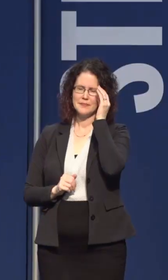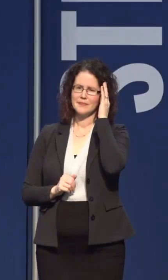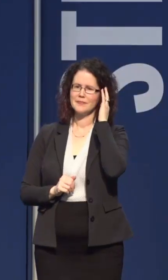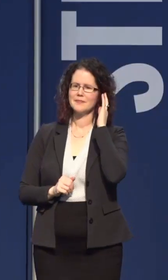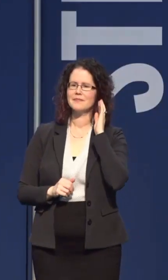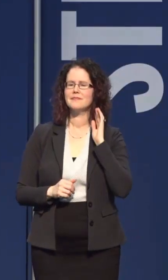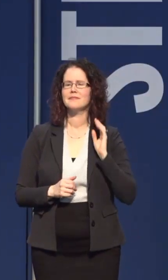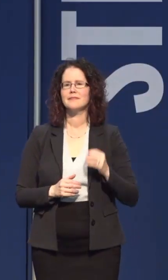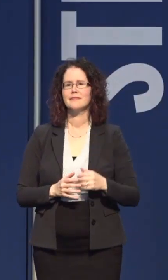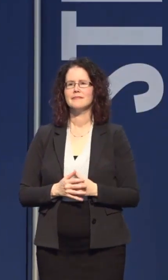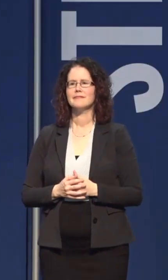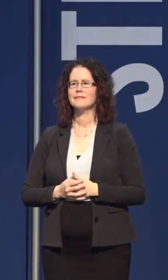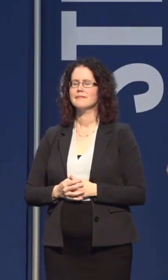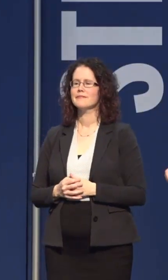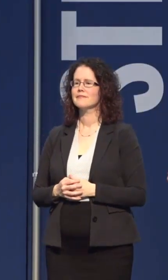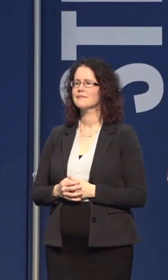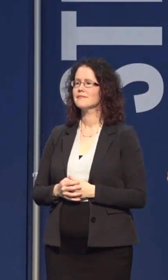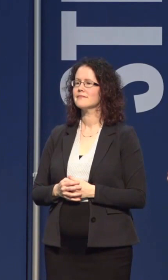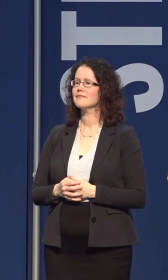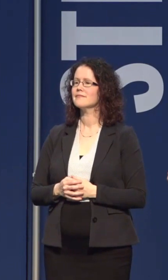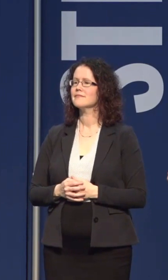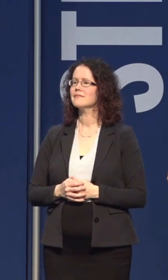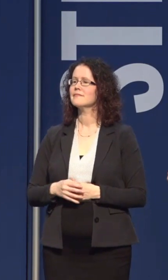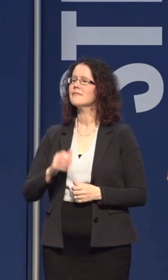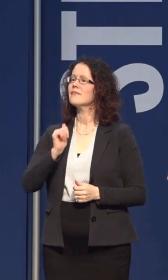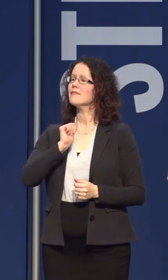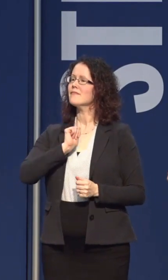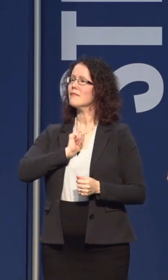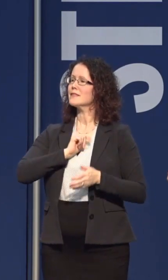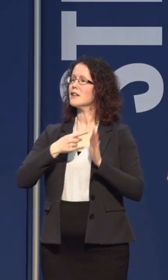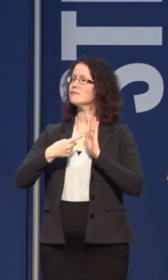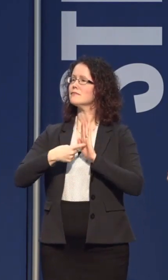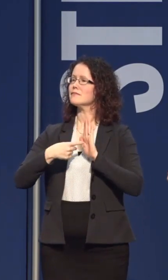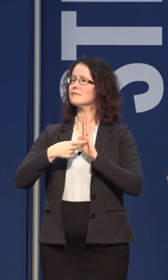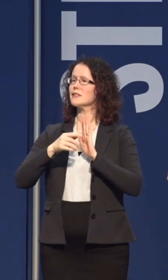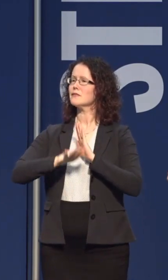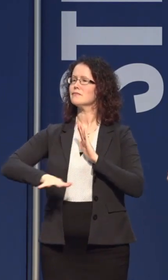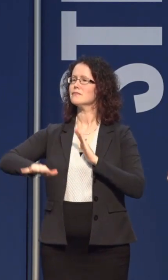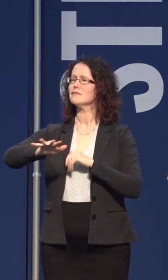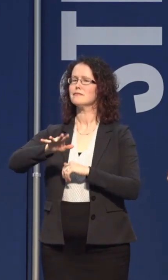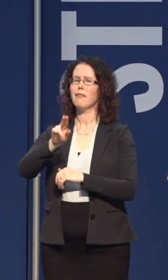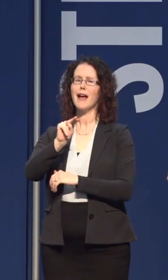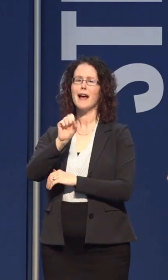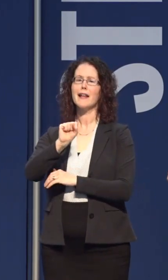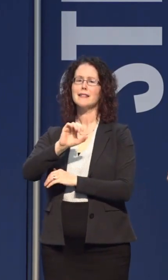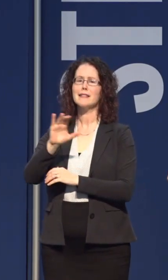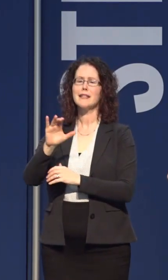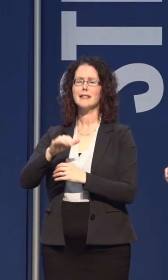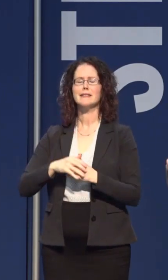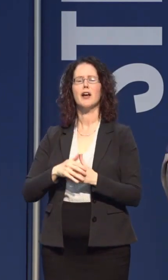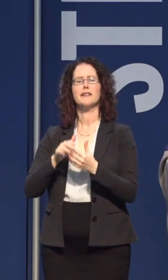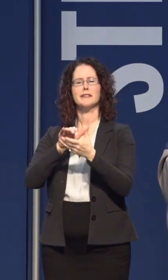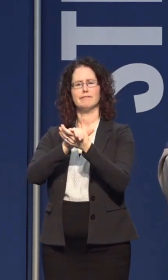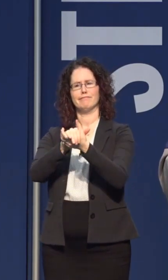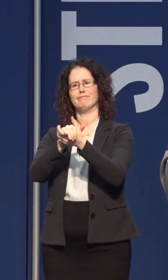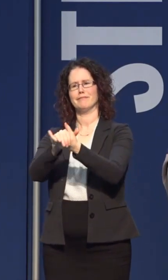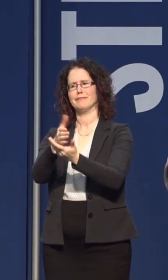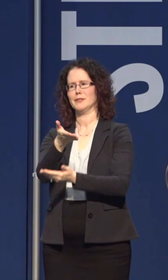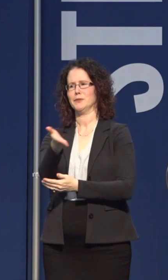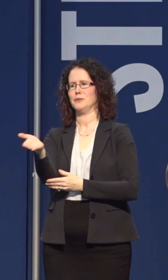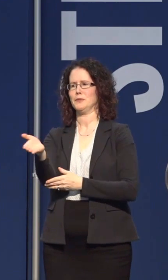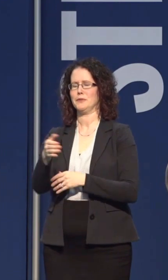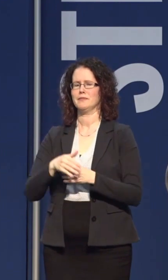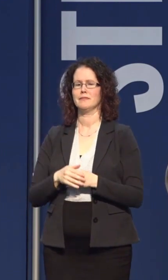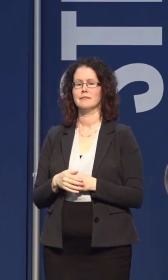So in conclusion, and on behalf of the entire college, it gives me great pleasure to say congratulations. And graduates, I want